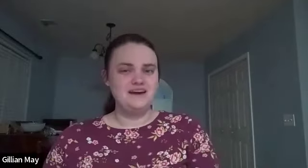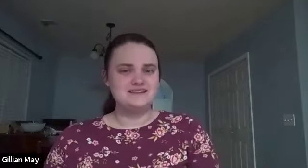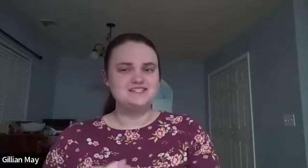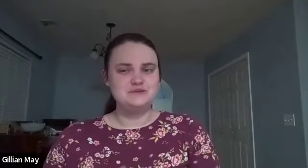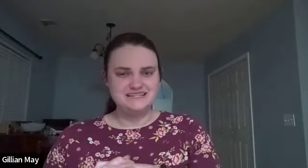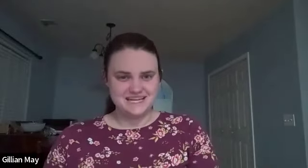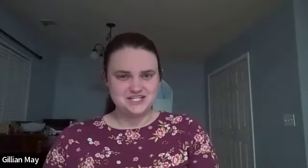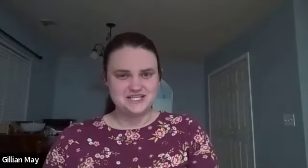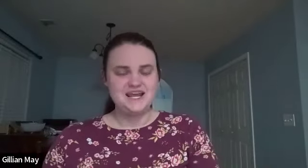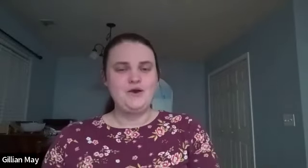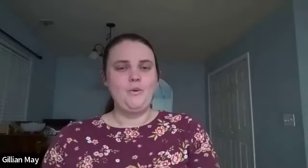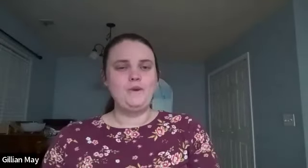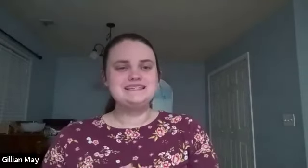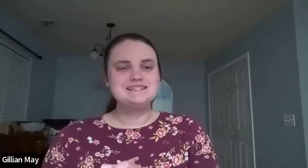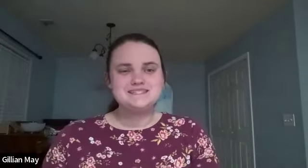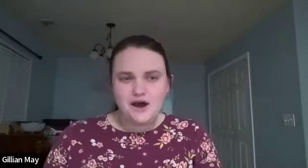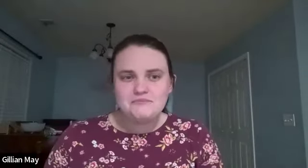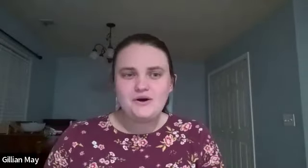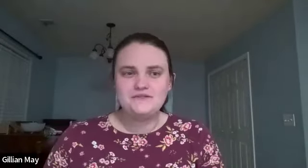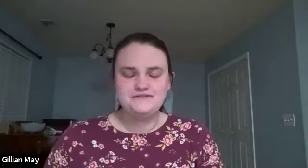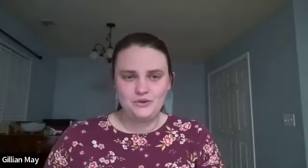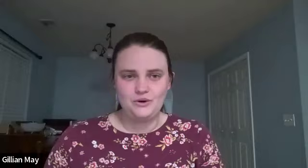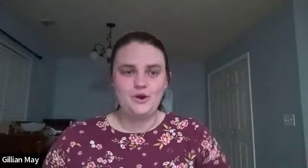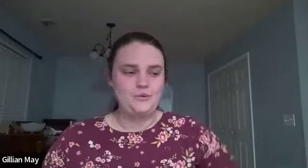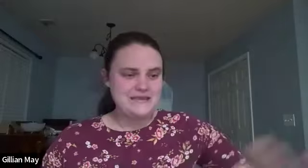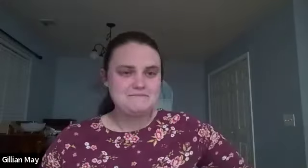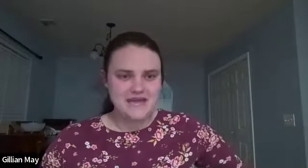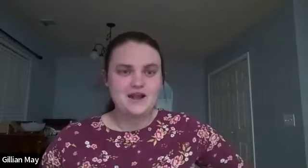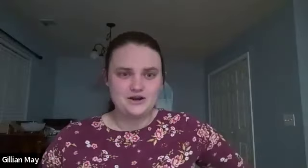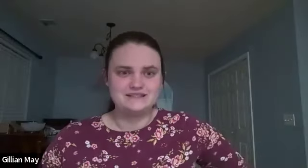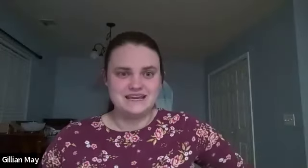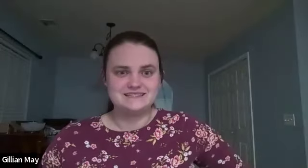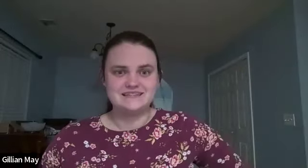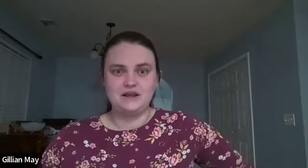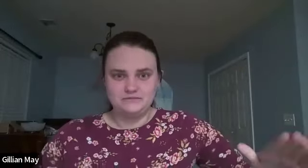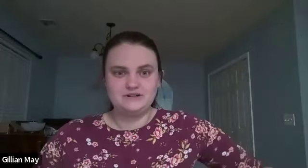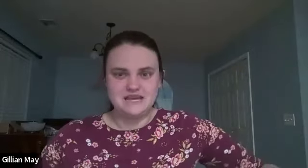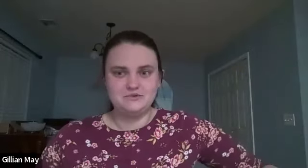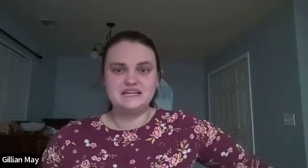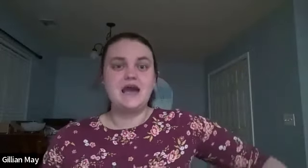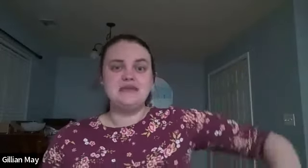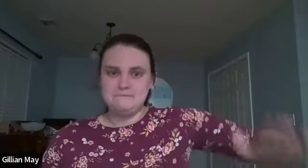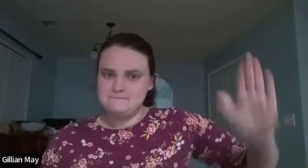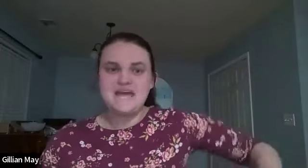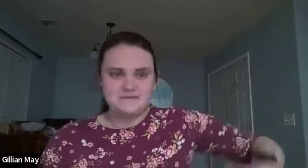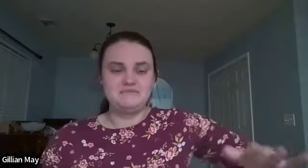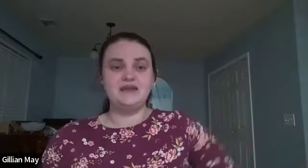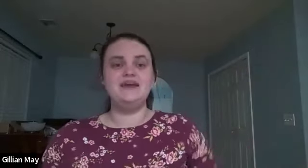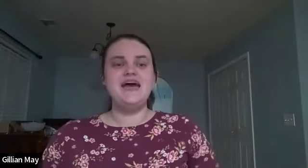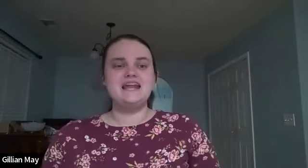because to get attention, we stomp on the floor or we bang on our desks, like our tables, like, I mean, bang, bang, bang. And